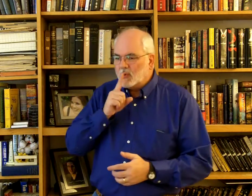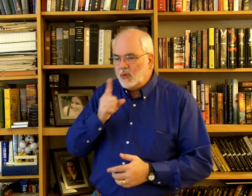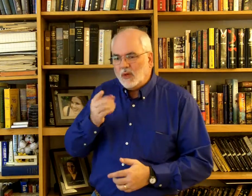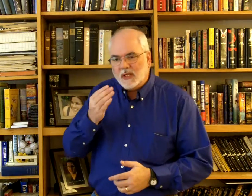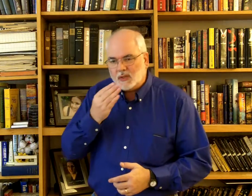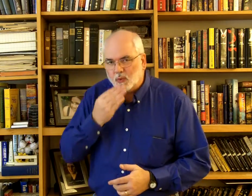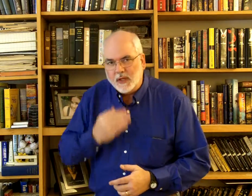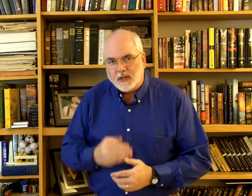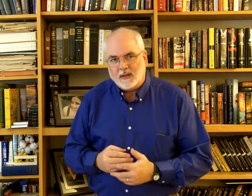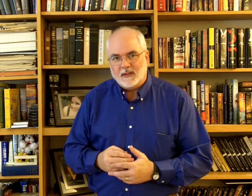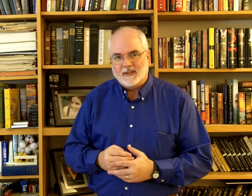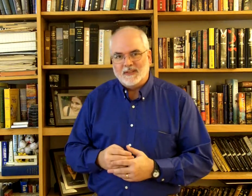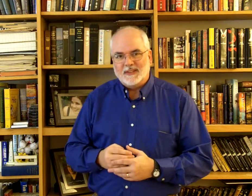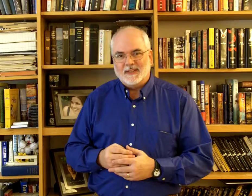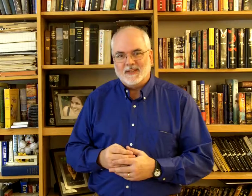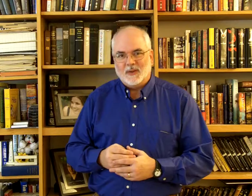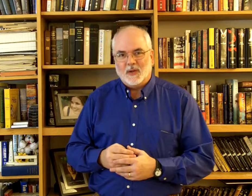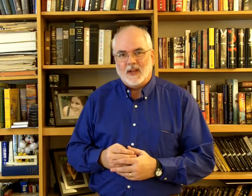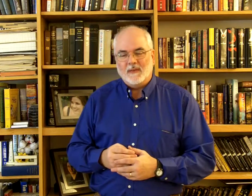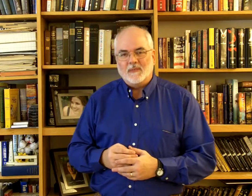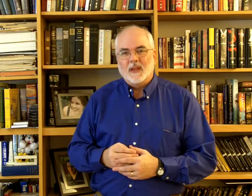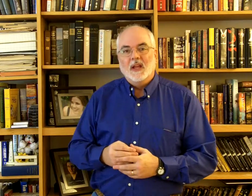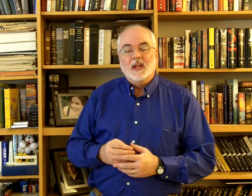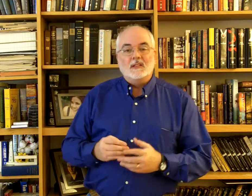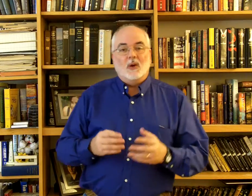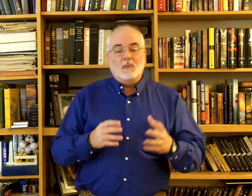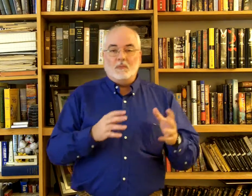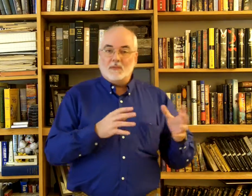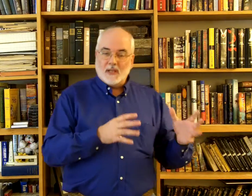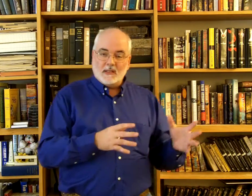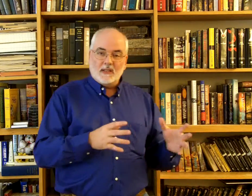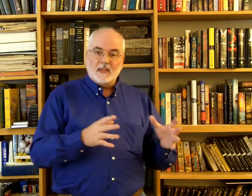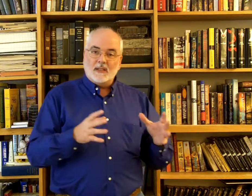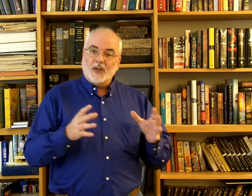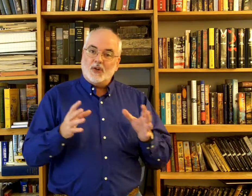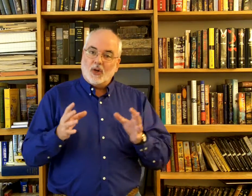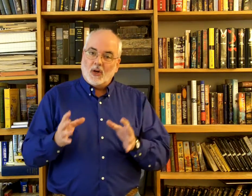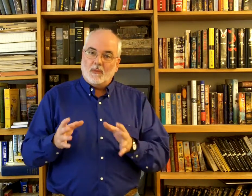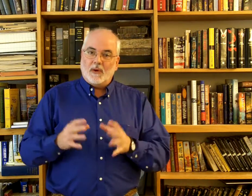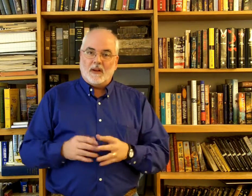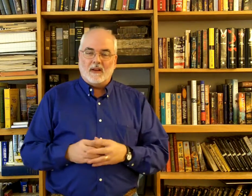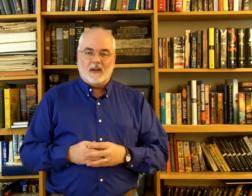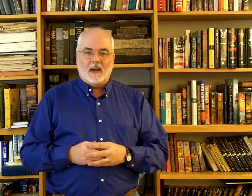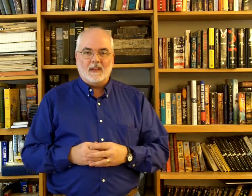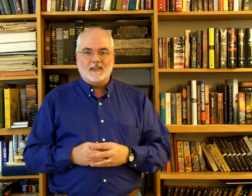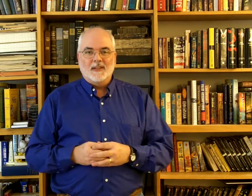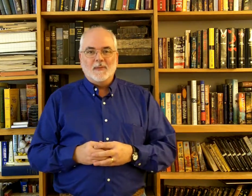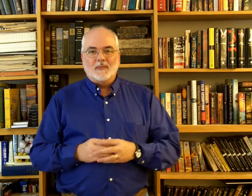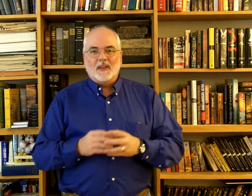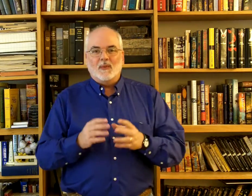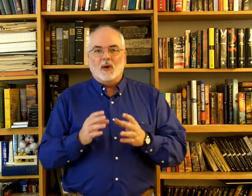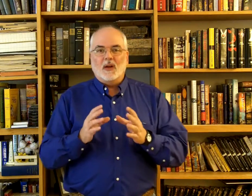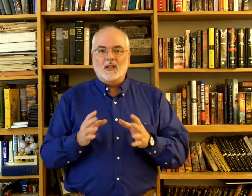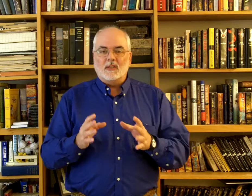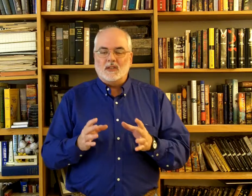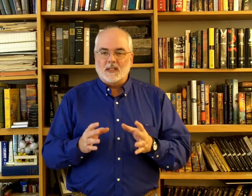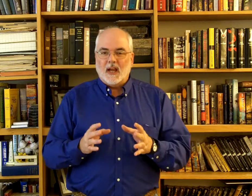truly sweet. Okay? So, since this is an interpreting class, we're going to sign